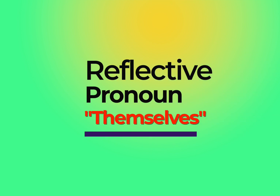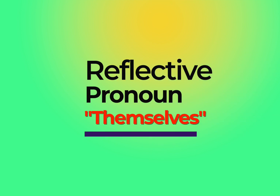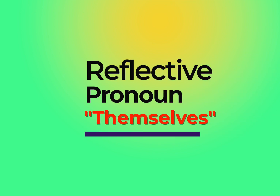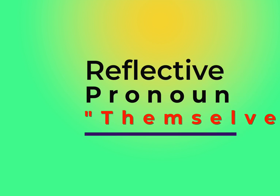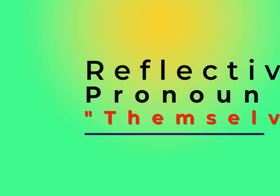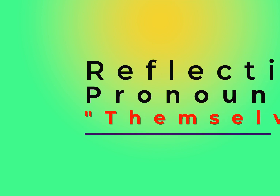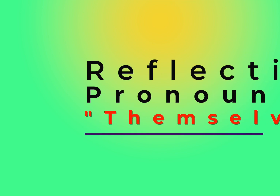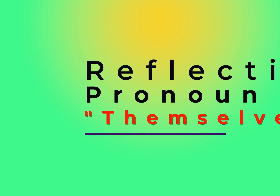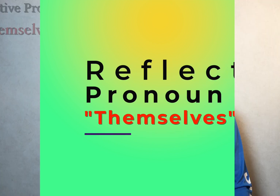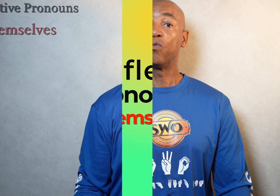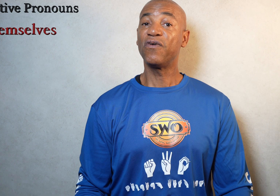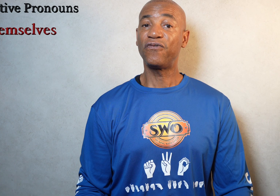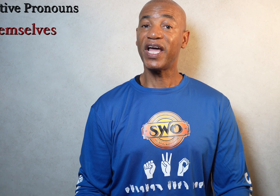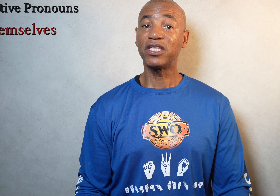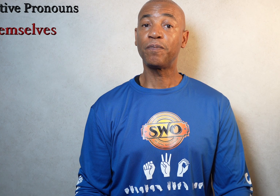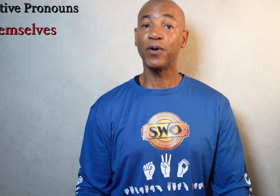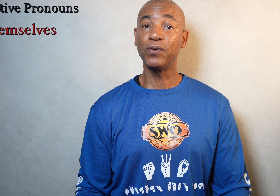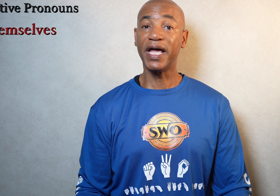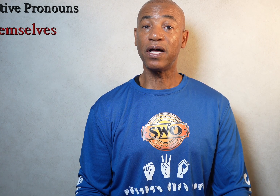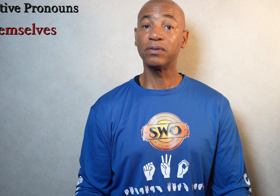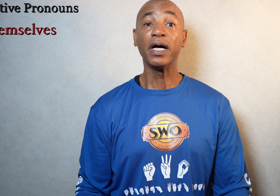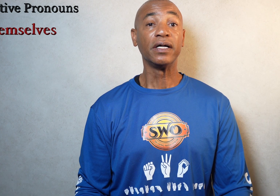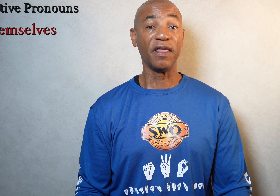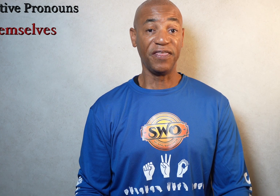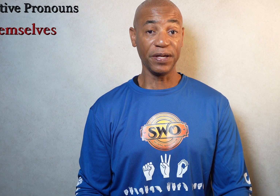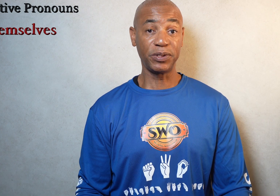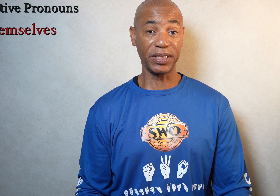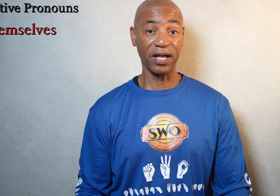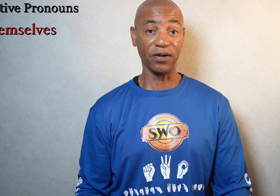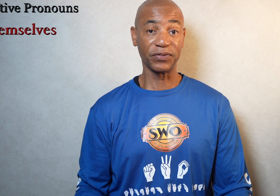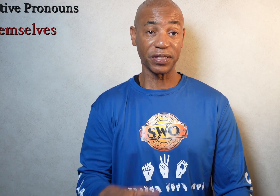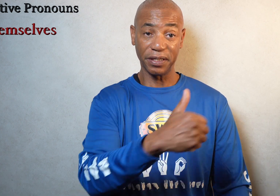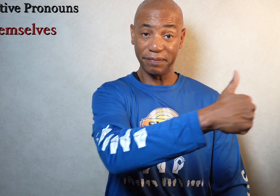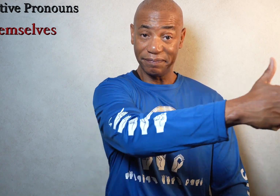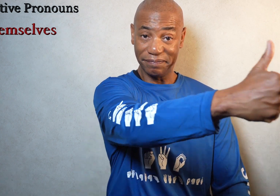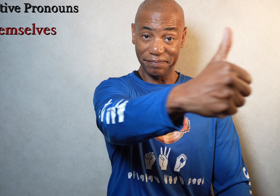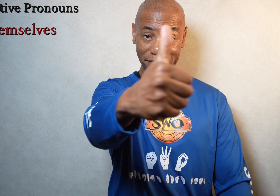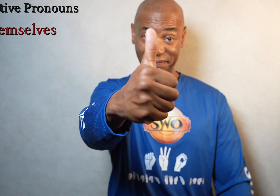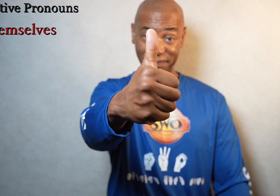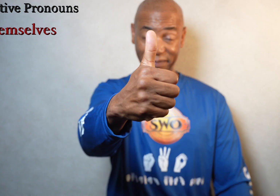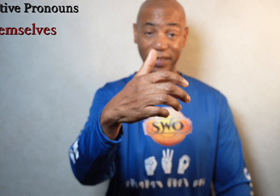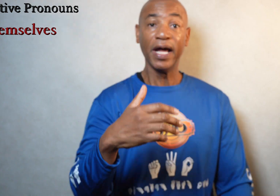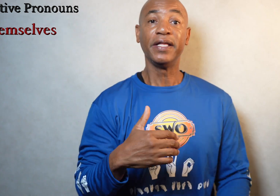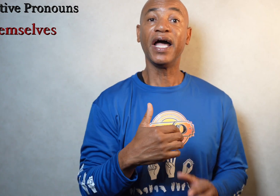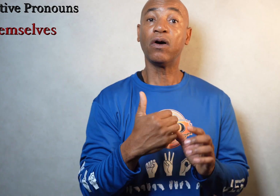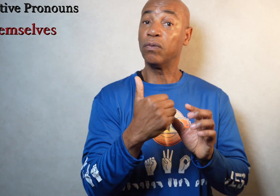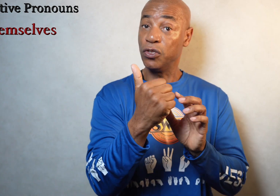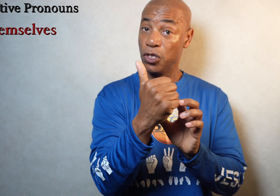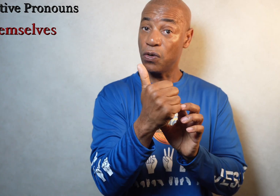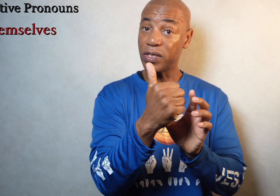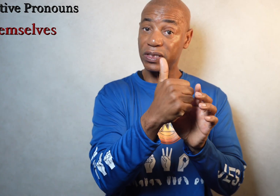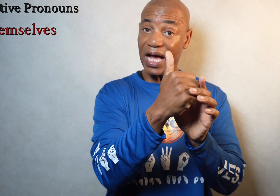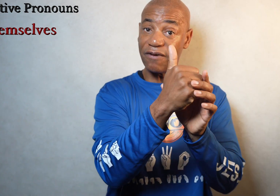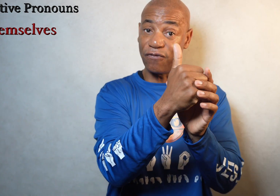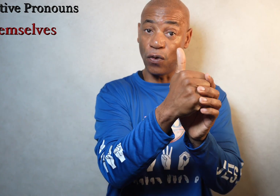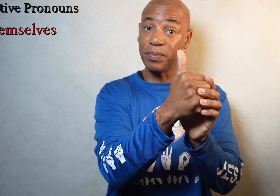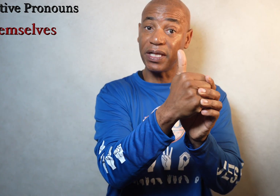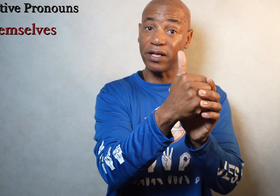Reflective pronoun, themselves. Now, notice I formed the letter